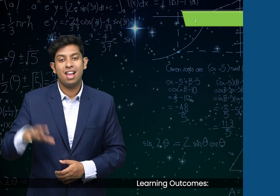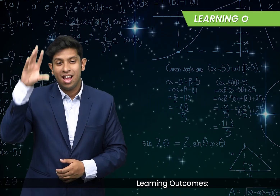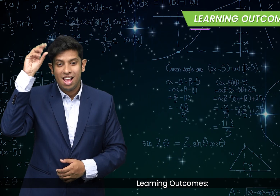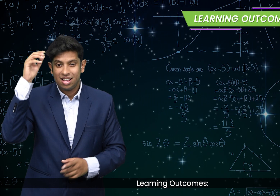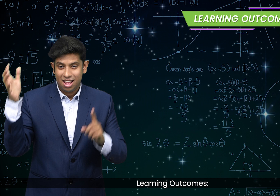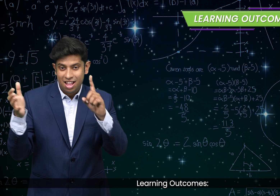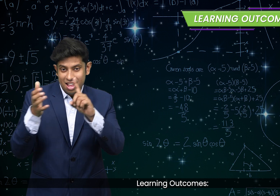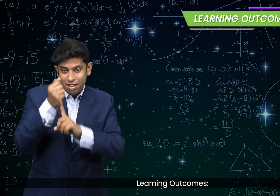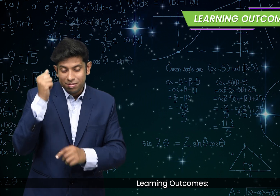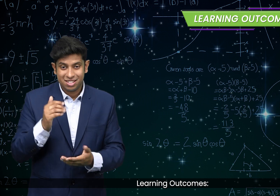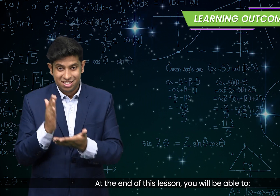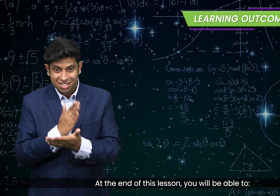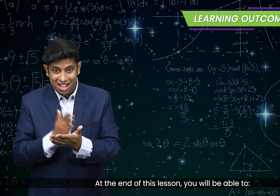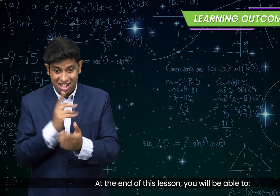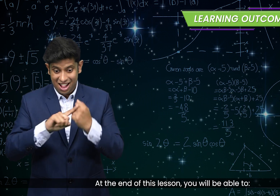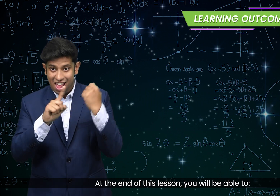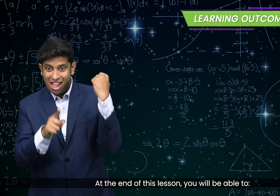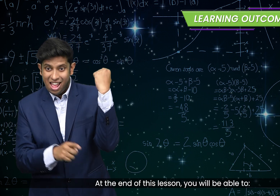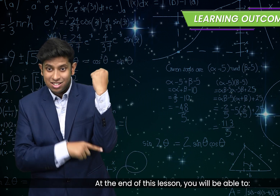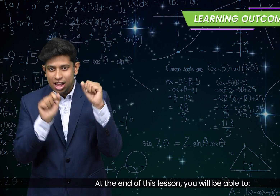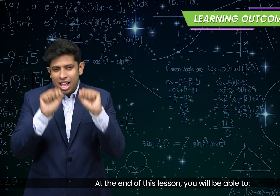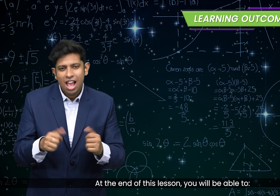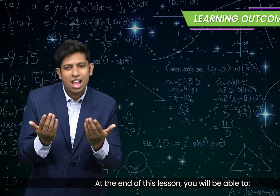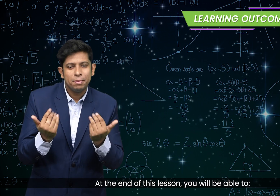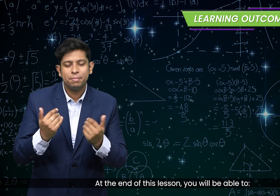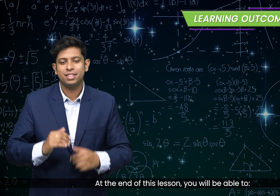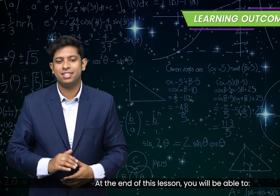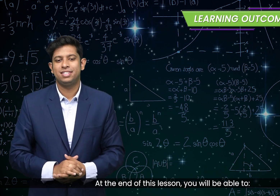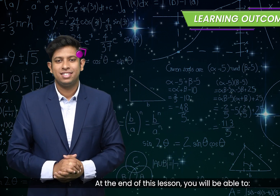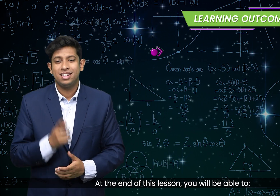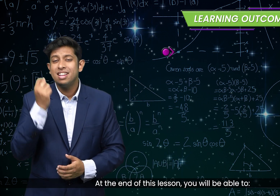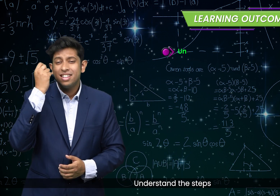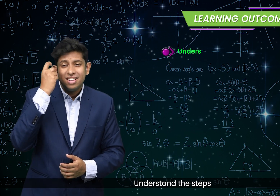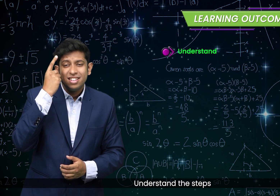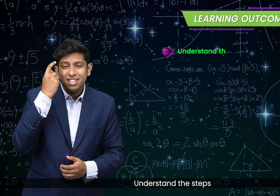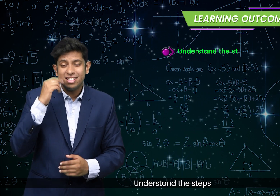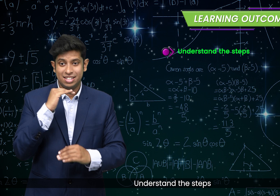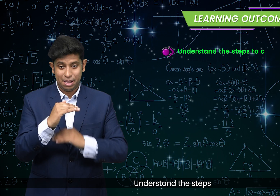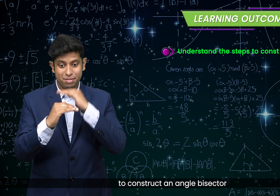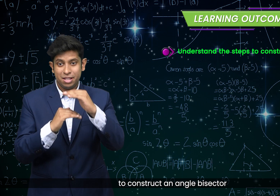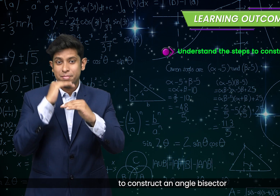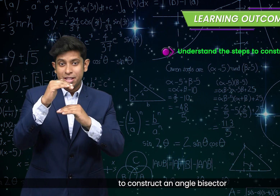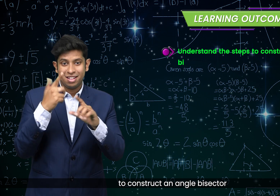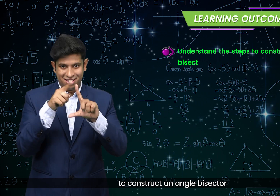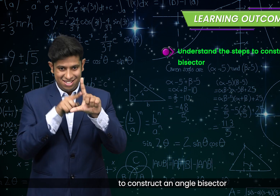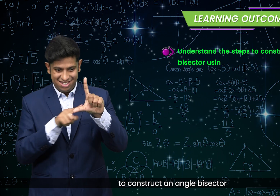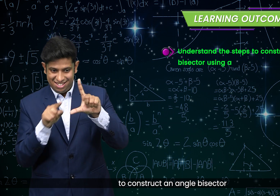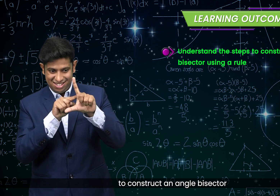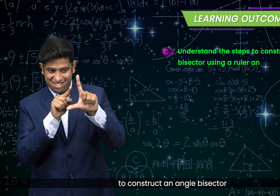Learning outcomes. At the end of this lesson, you will be able to understand the steps to construct an angle